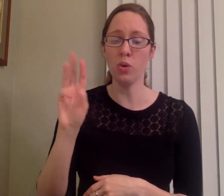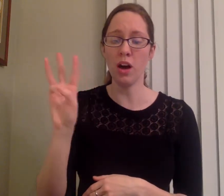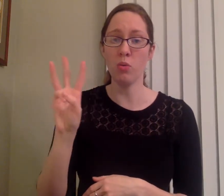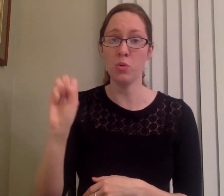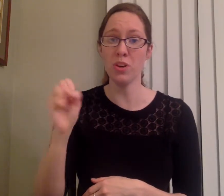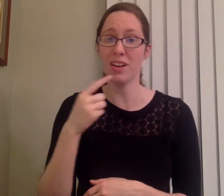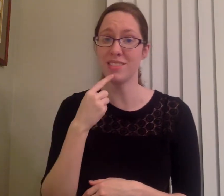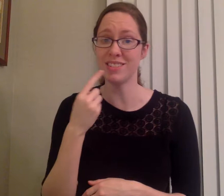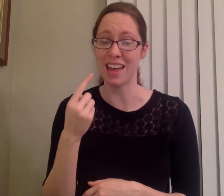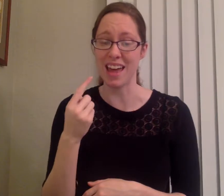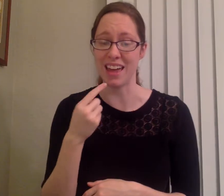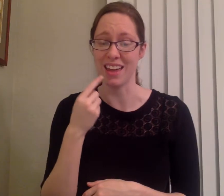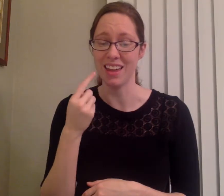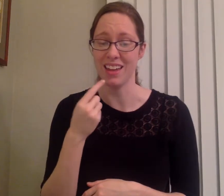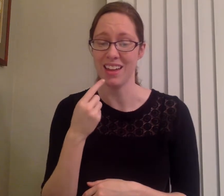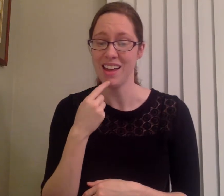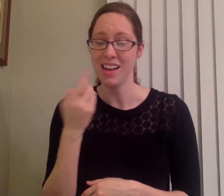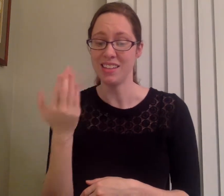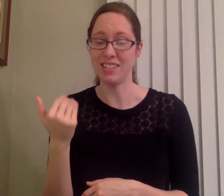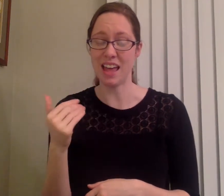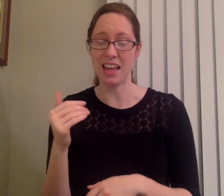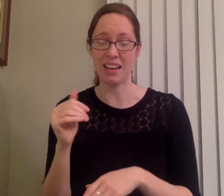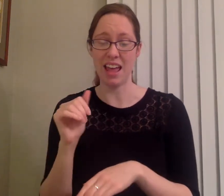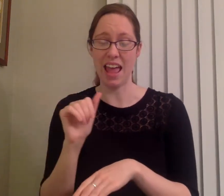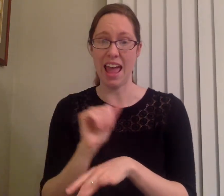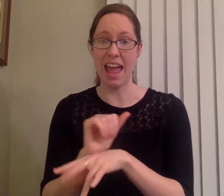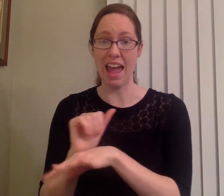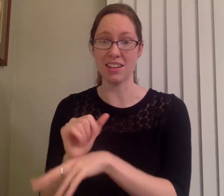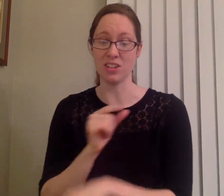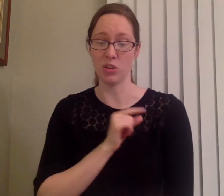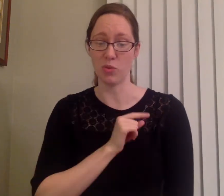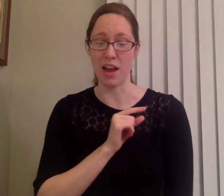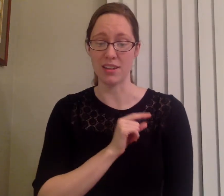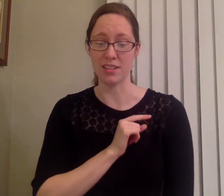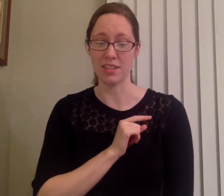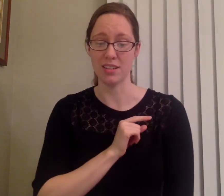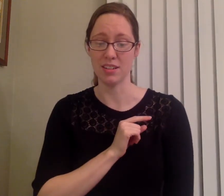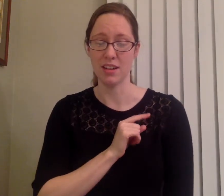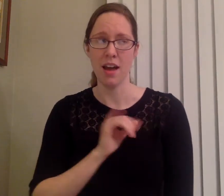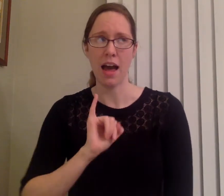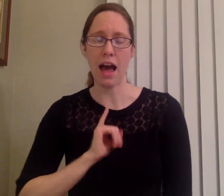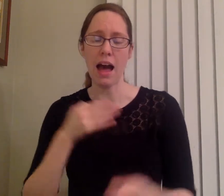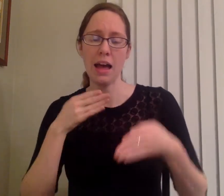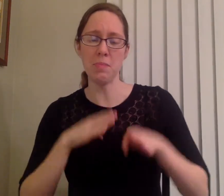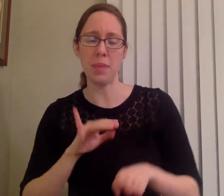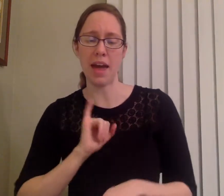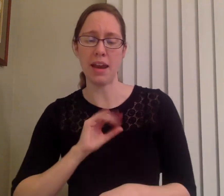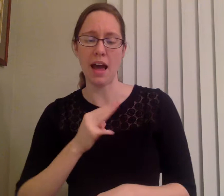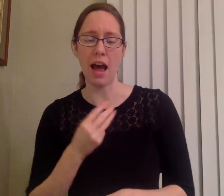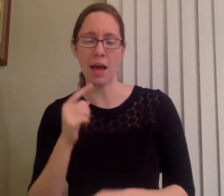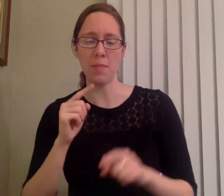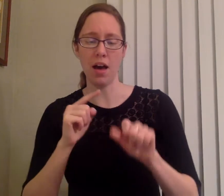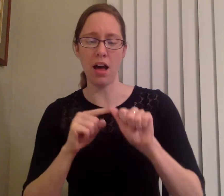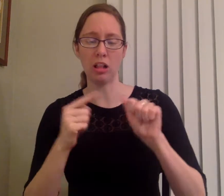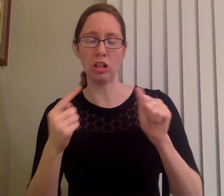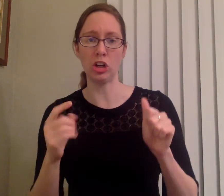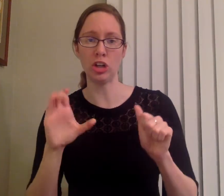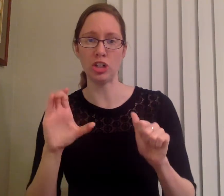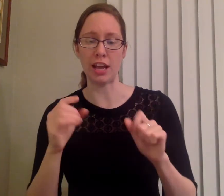ooga woogas say? Said Aunt Grunt. I bet I'm allergic